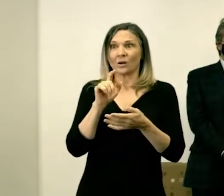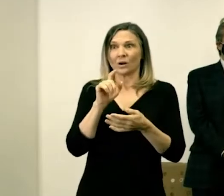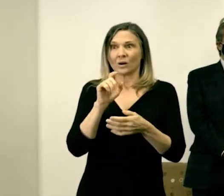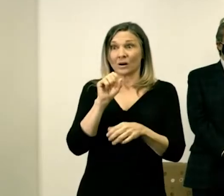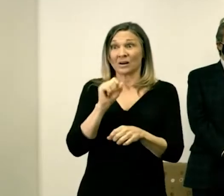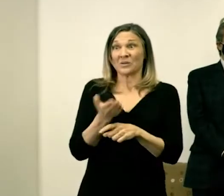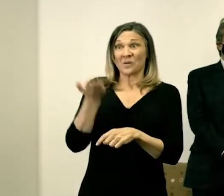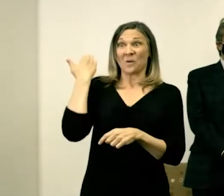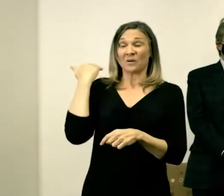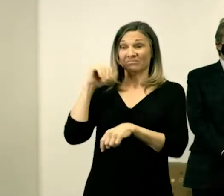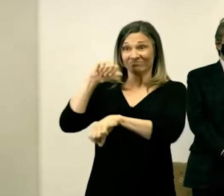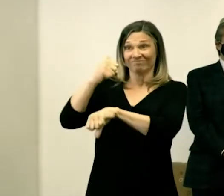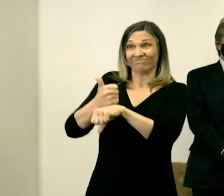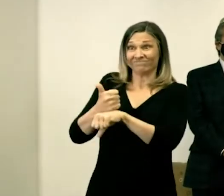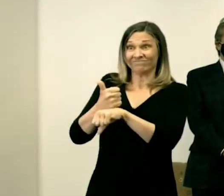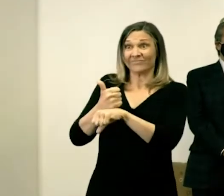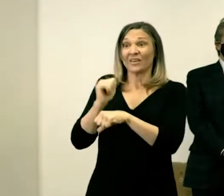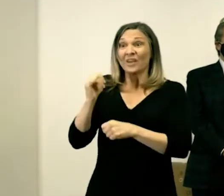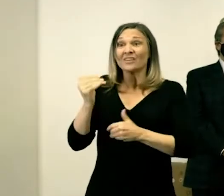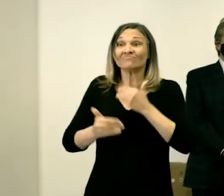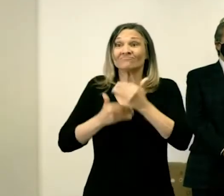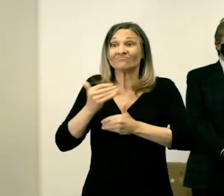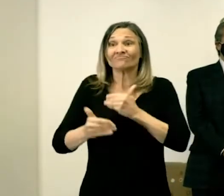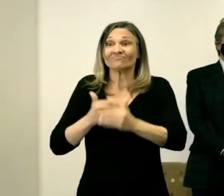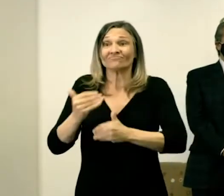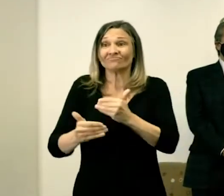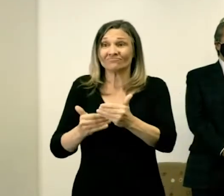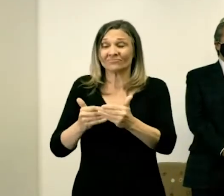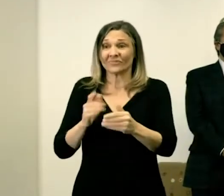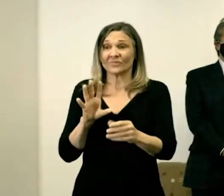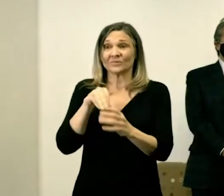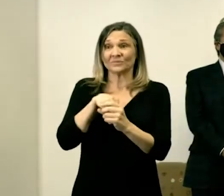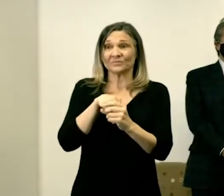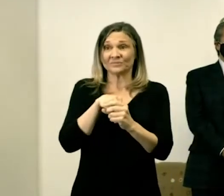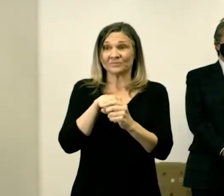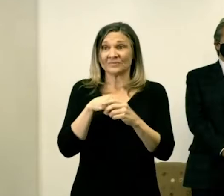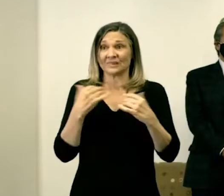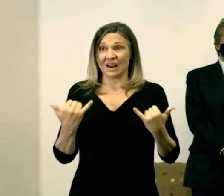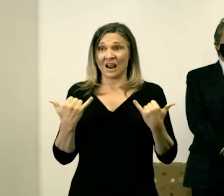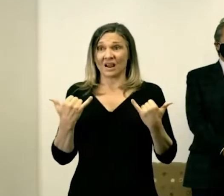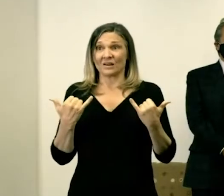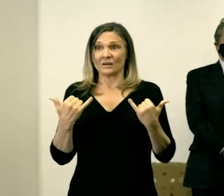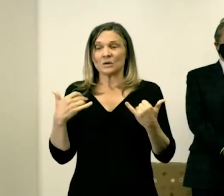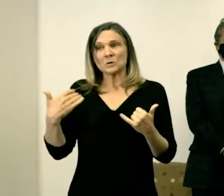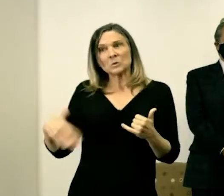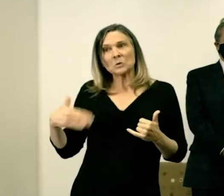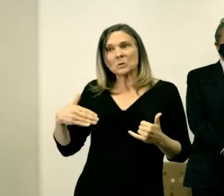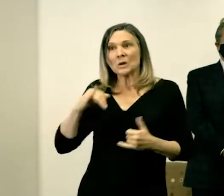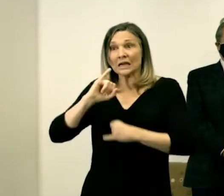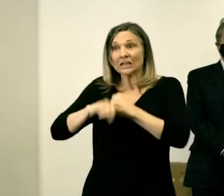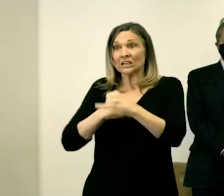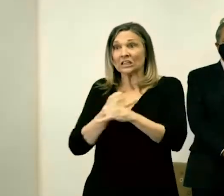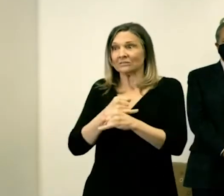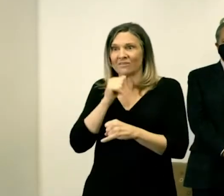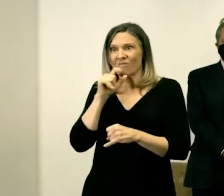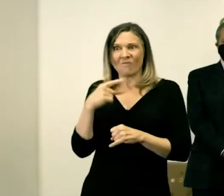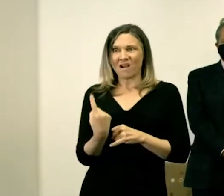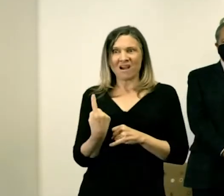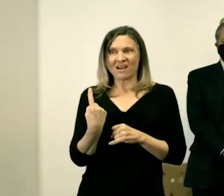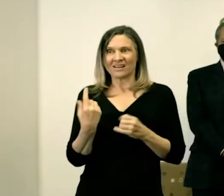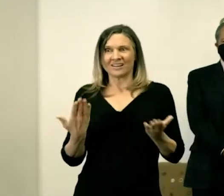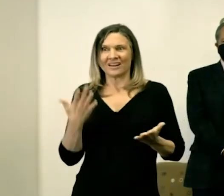iteration and all part of this journey that we've been on internationally, not just here as Californians